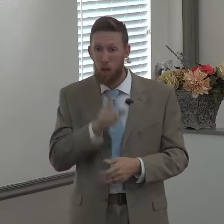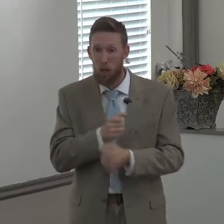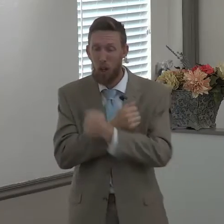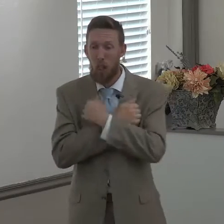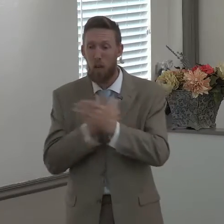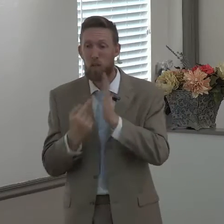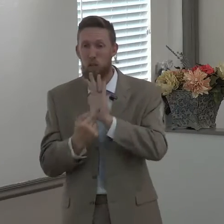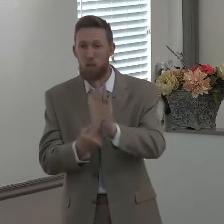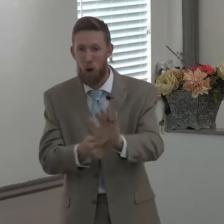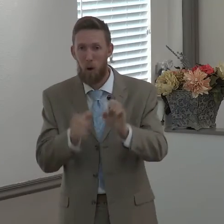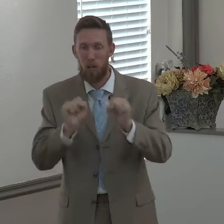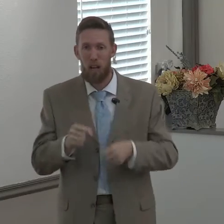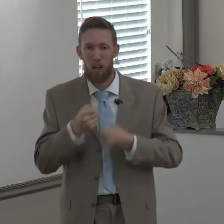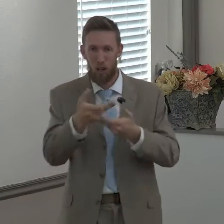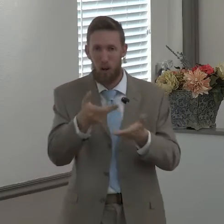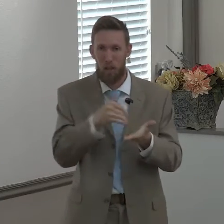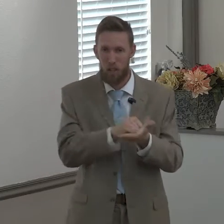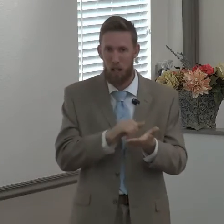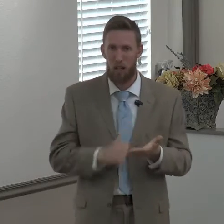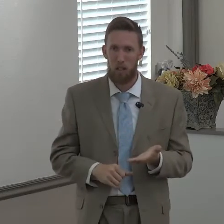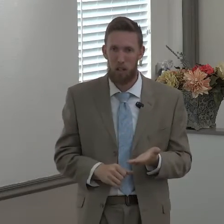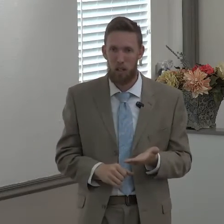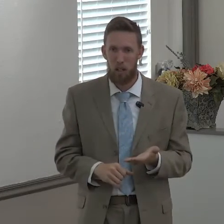They deserve that.